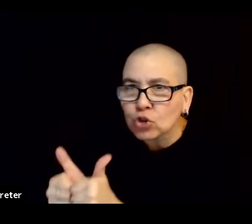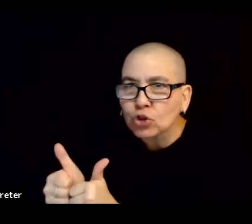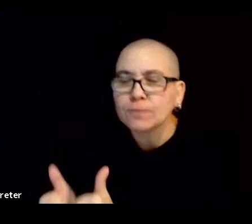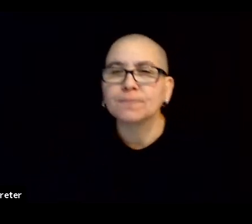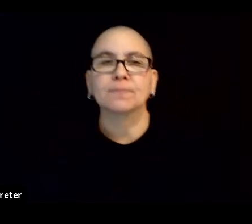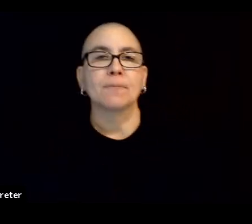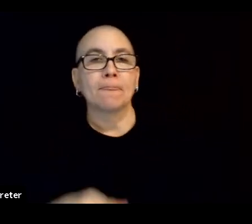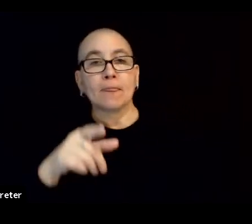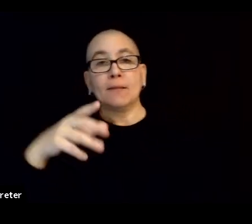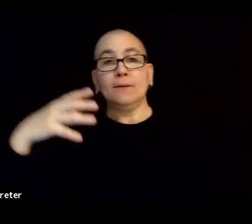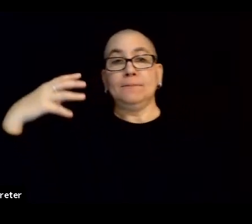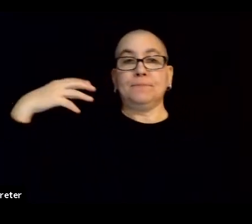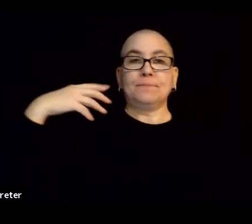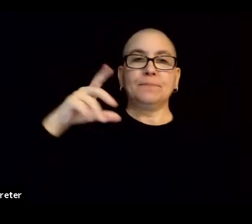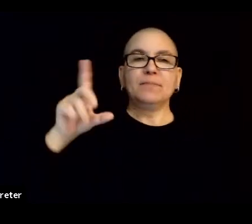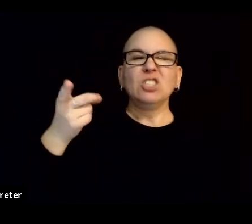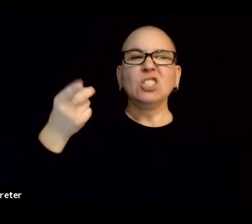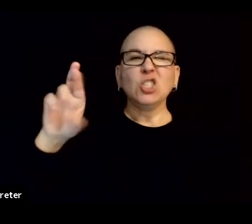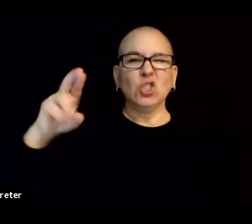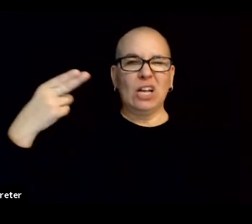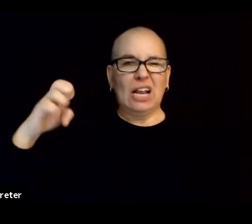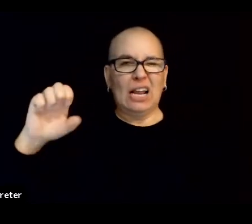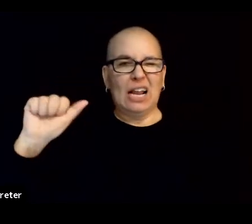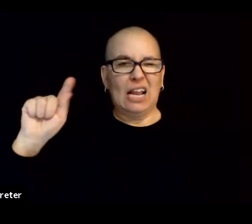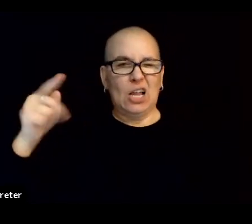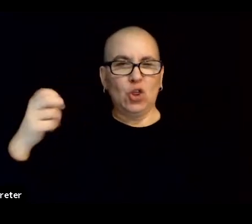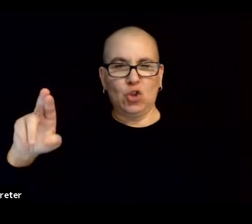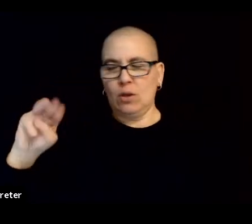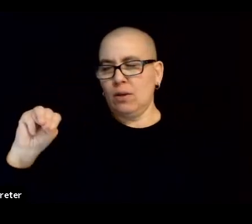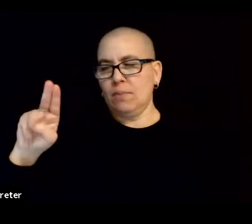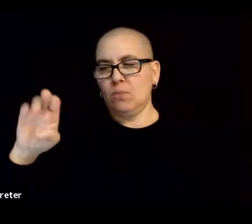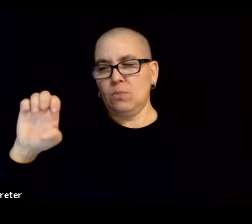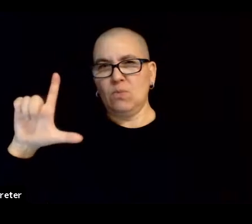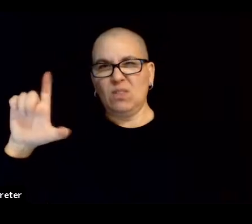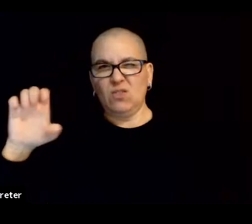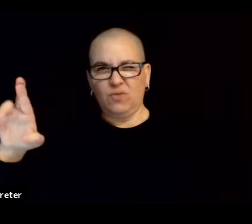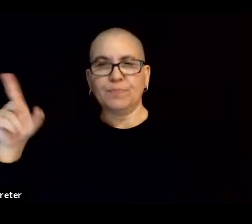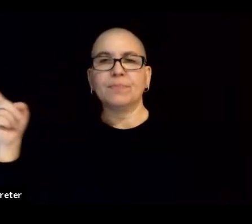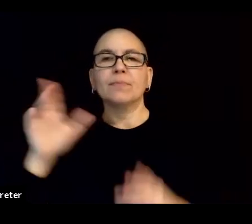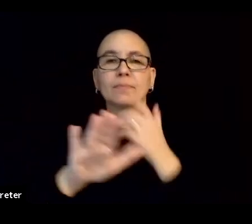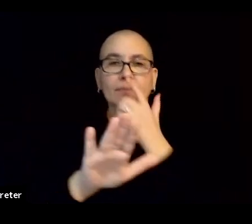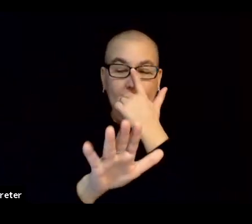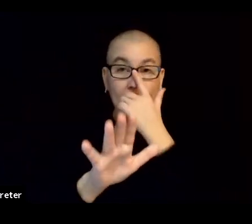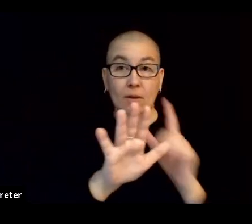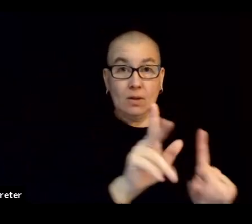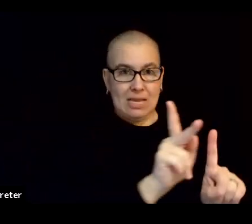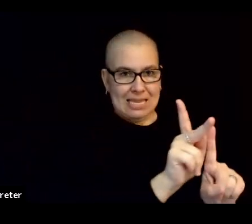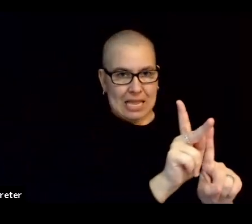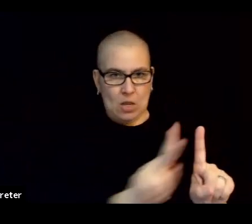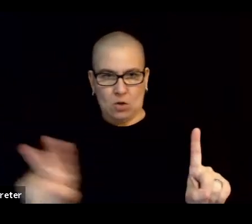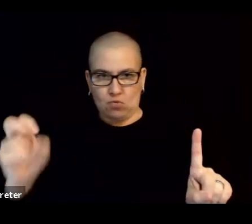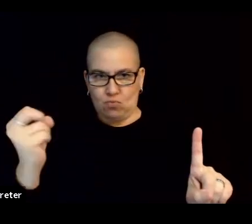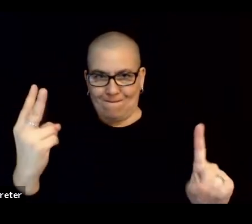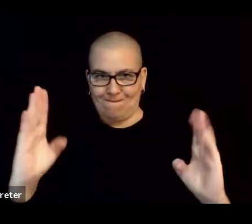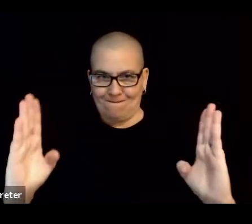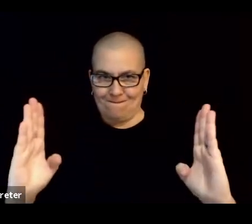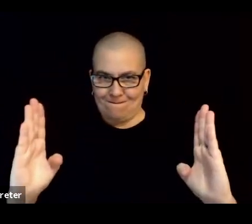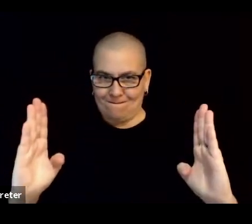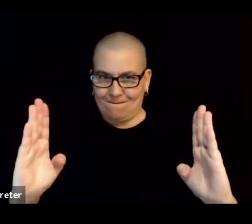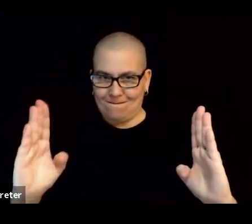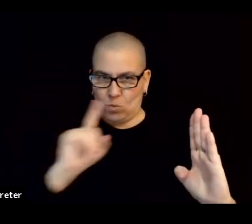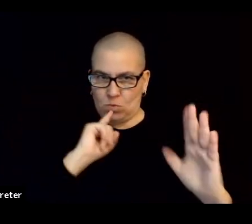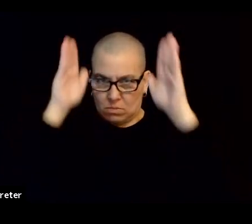through grade 12. And then within that is a prioritization, looking specifically at your learning model, thinking about your elementary